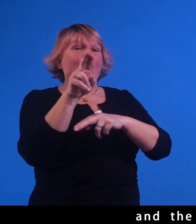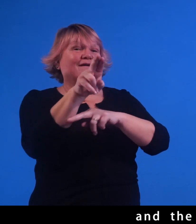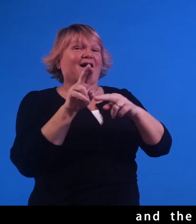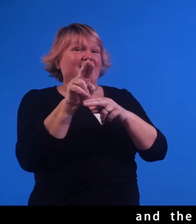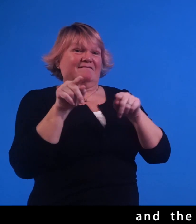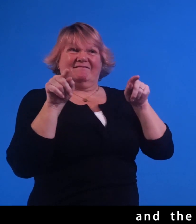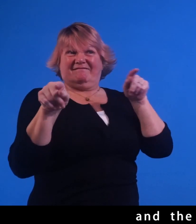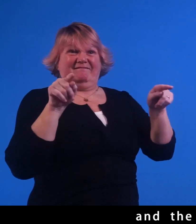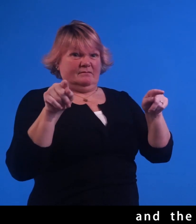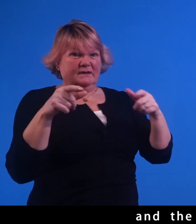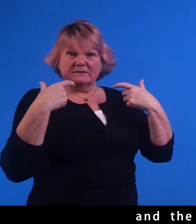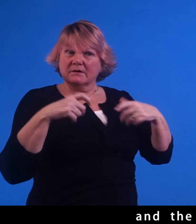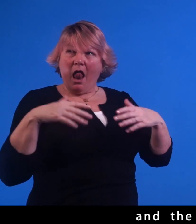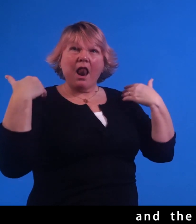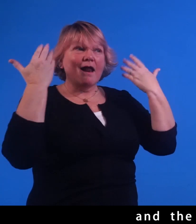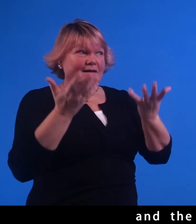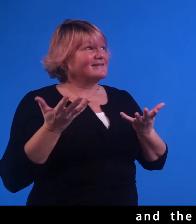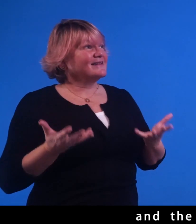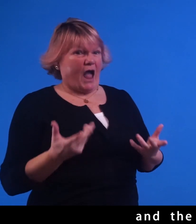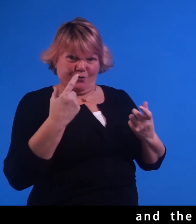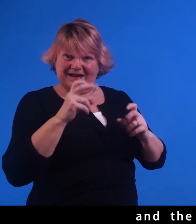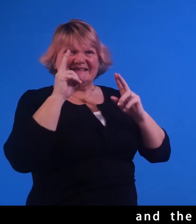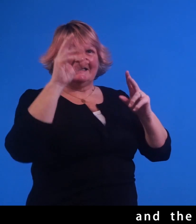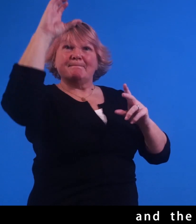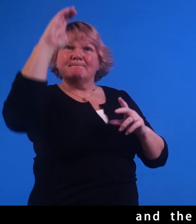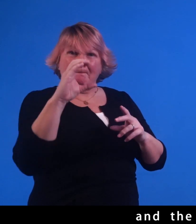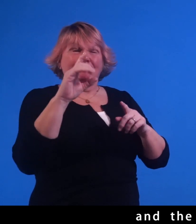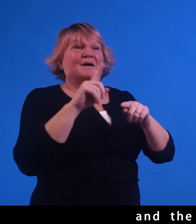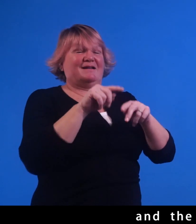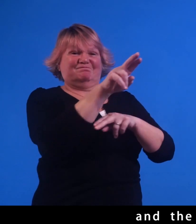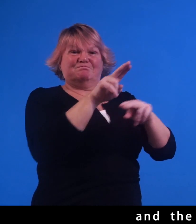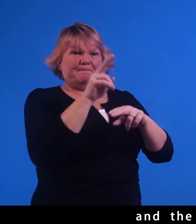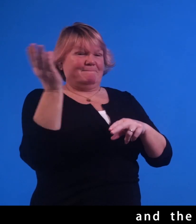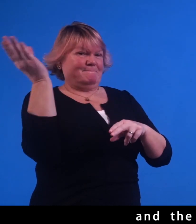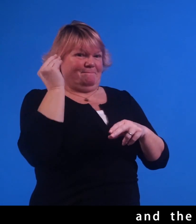and the 1 o'clock gun, both of which are still in use to this day.